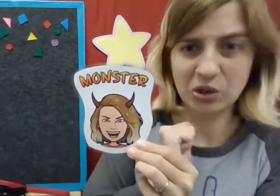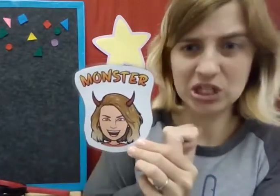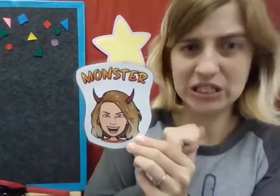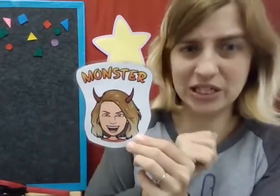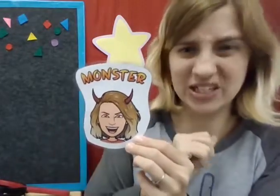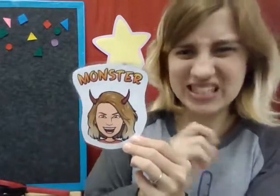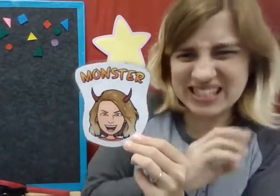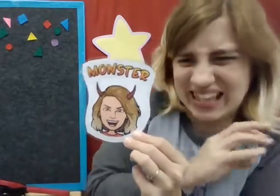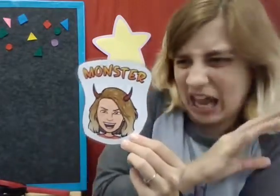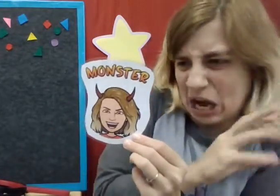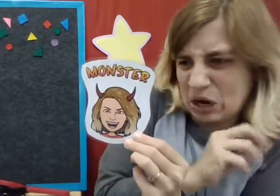a little scary.